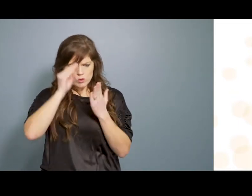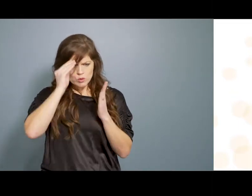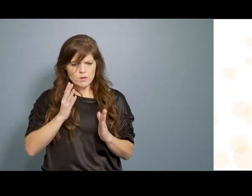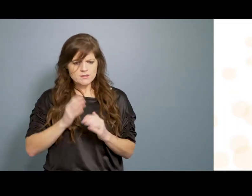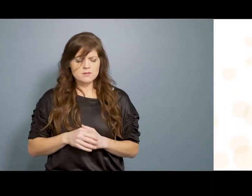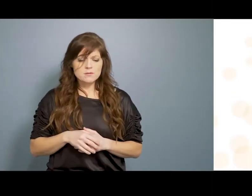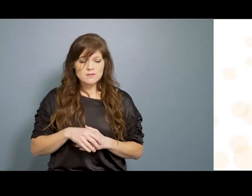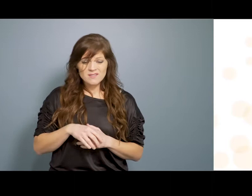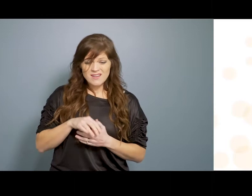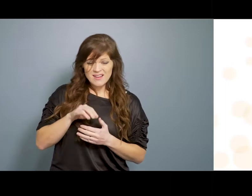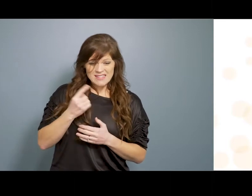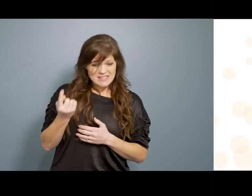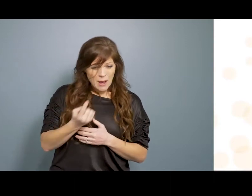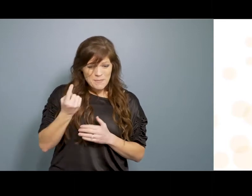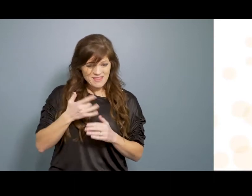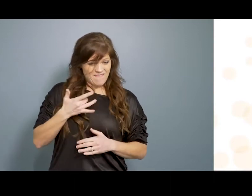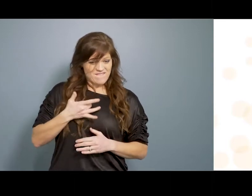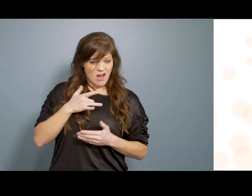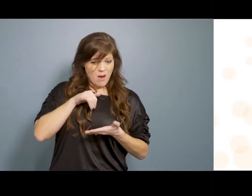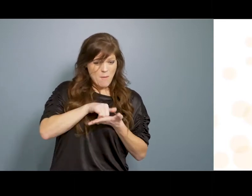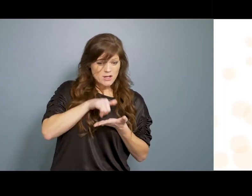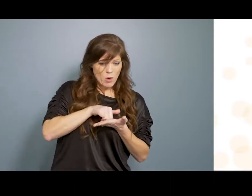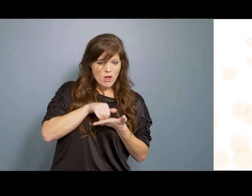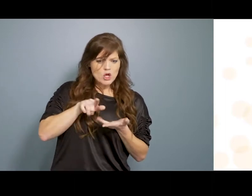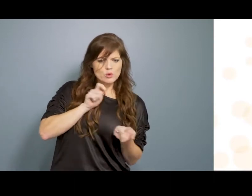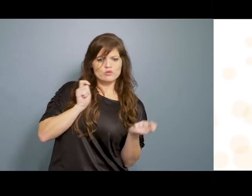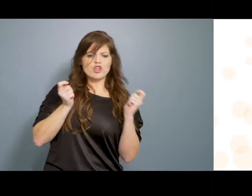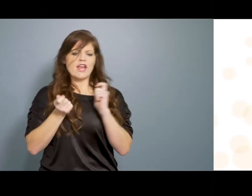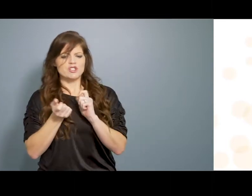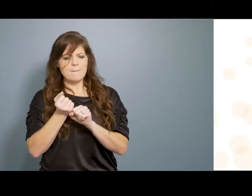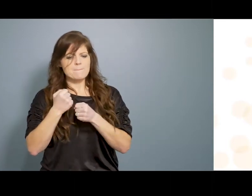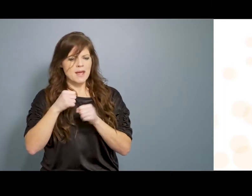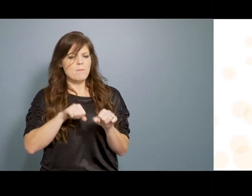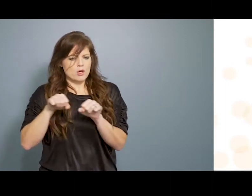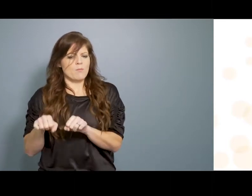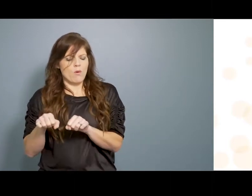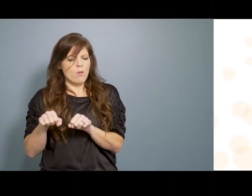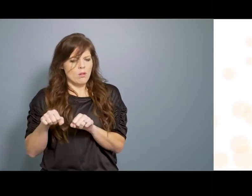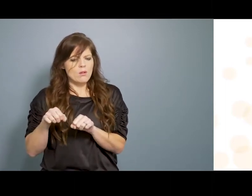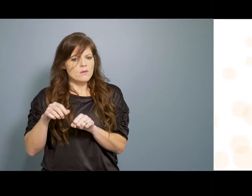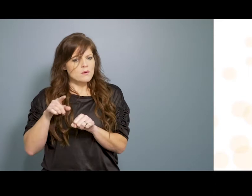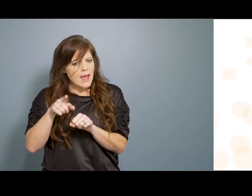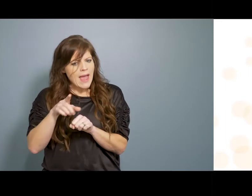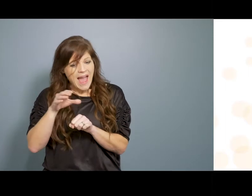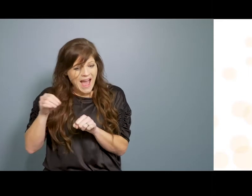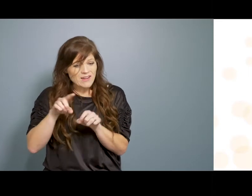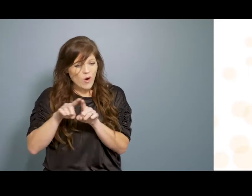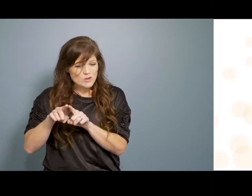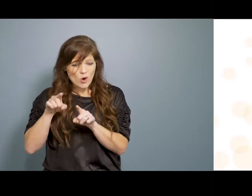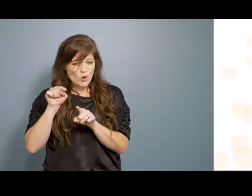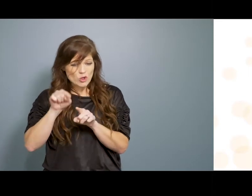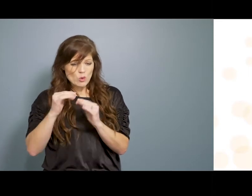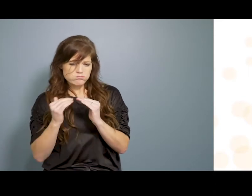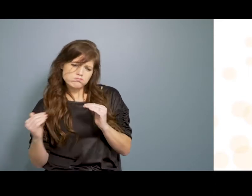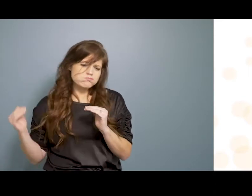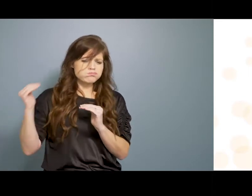the impossible in an amazing fashion, and as high-quality, high-performing professionals,